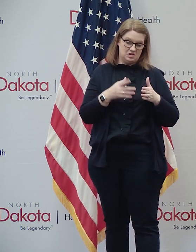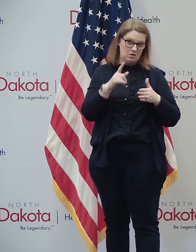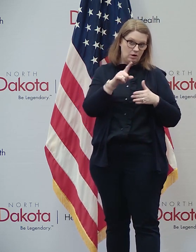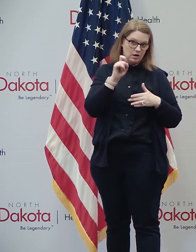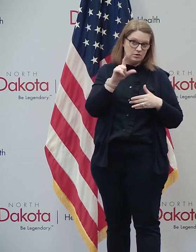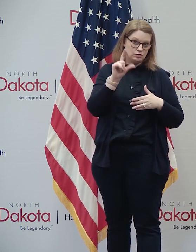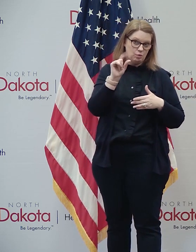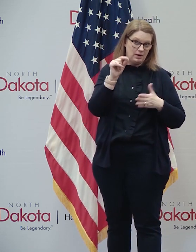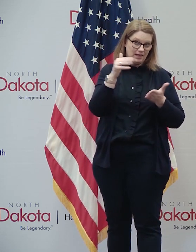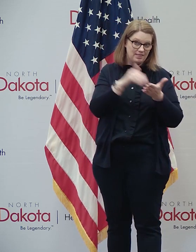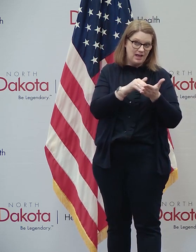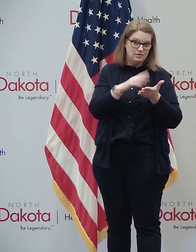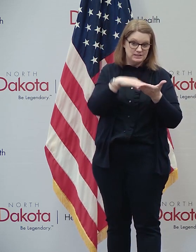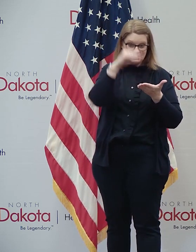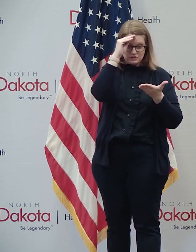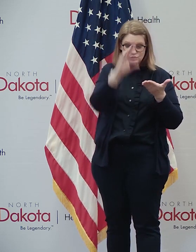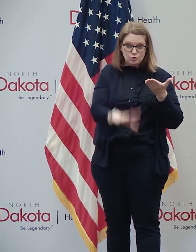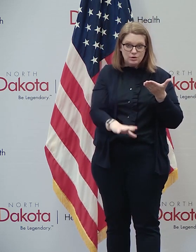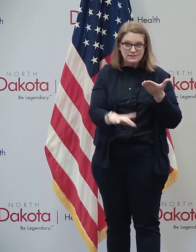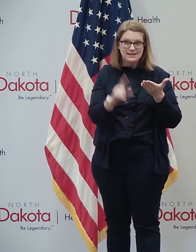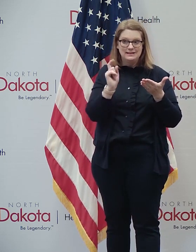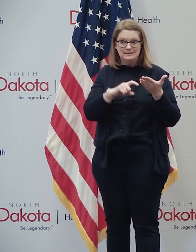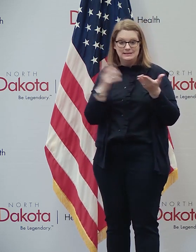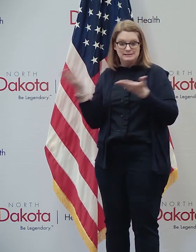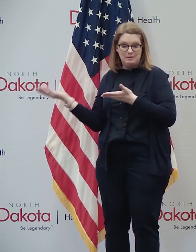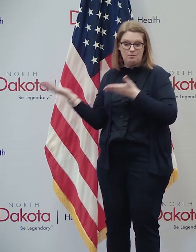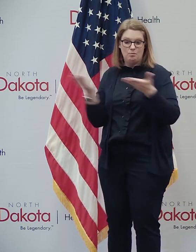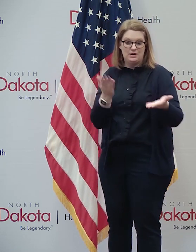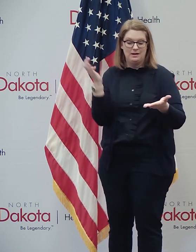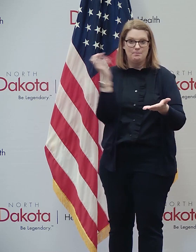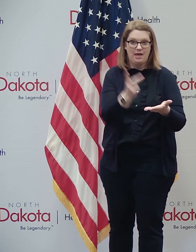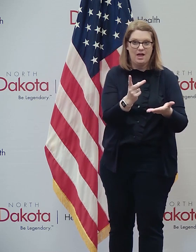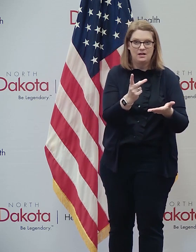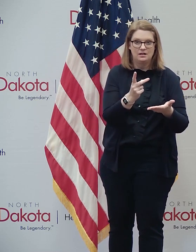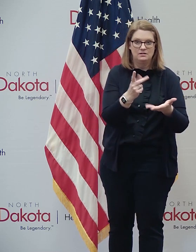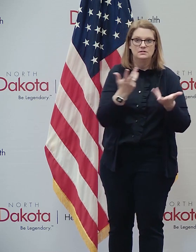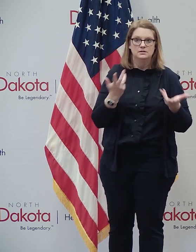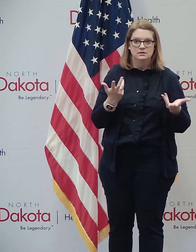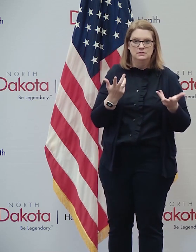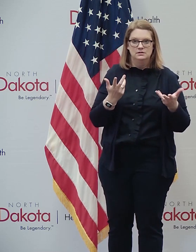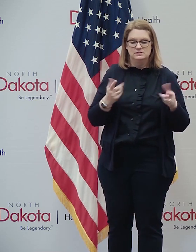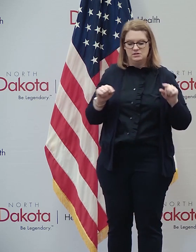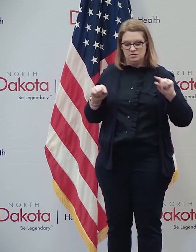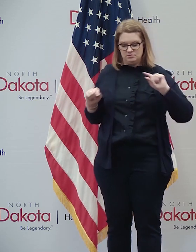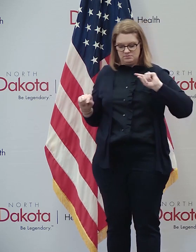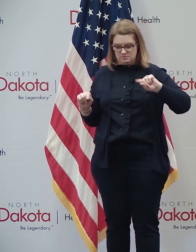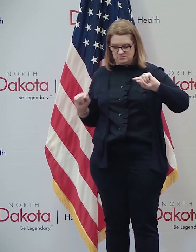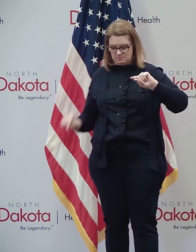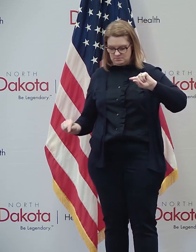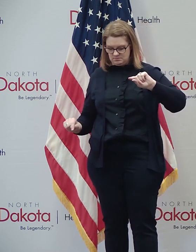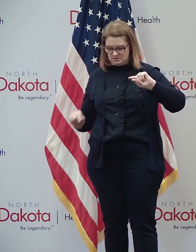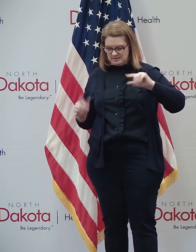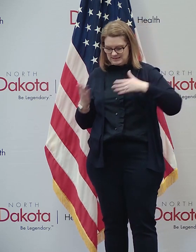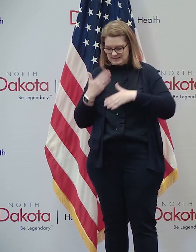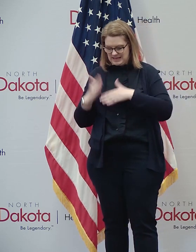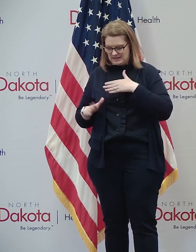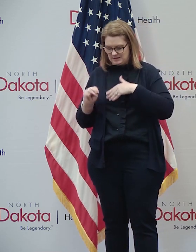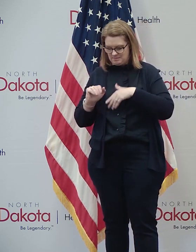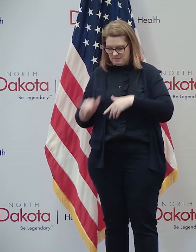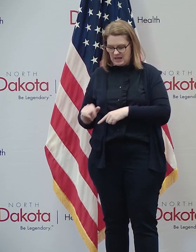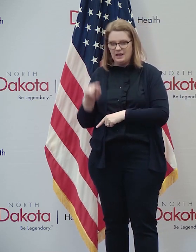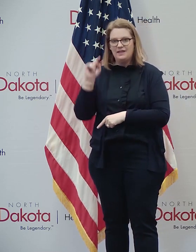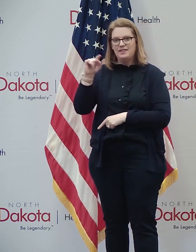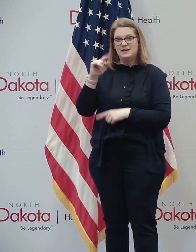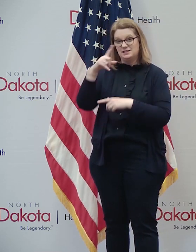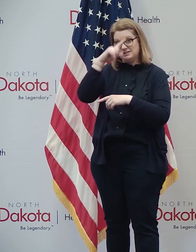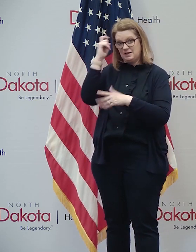120,000 students that may have something that they need to return or come and go, that ends on the end of May, and then summer school starts on June 1st. We're trying to